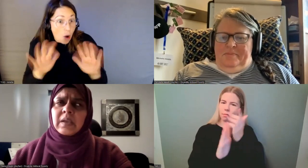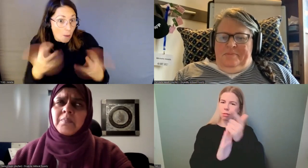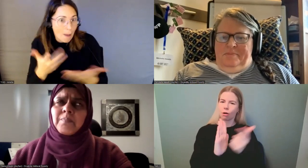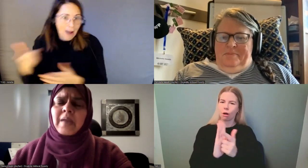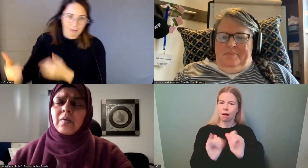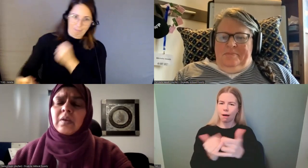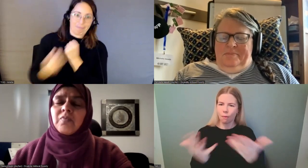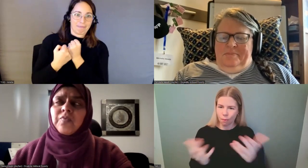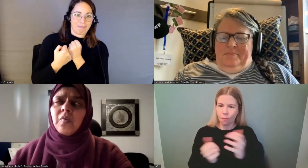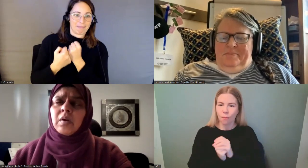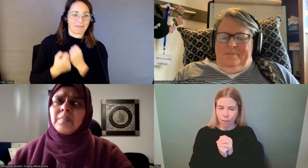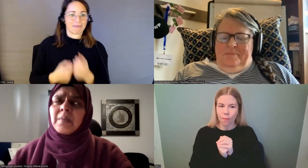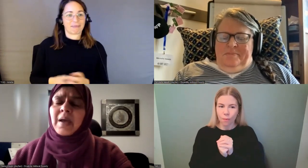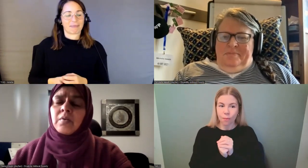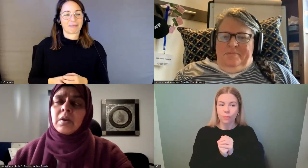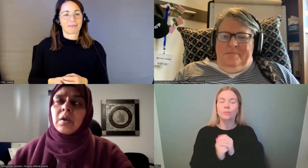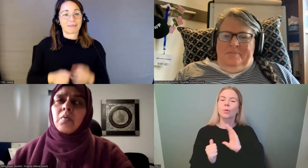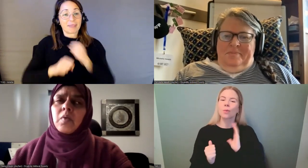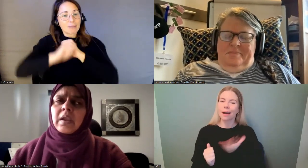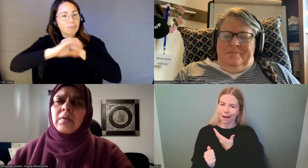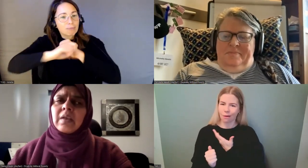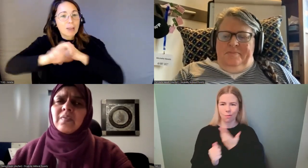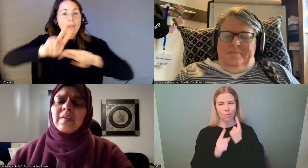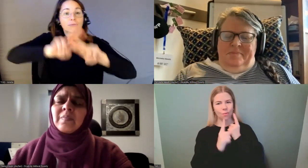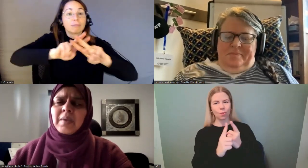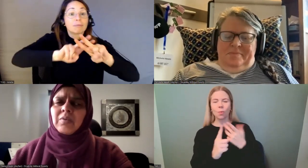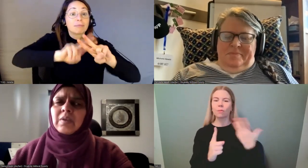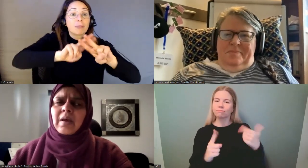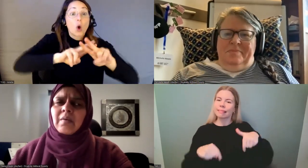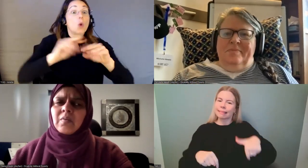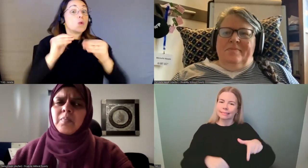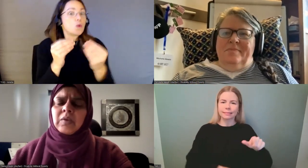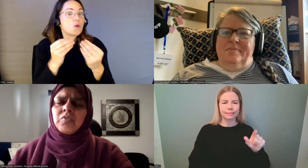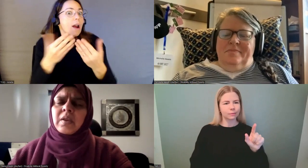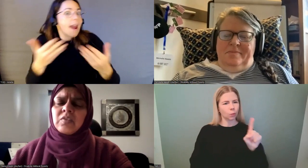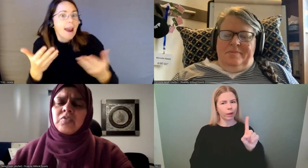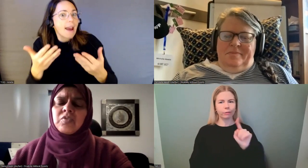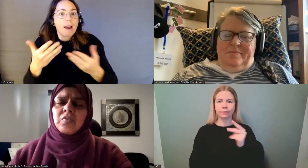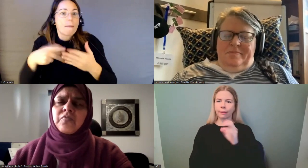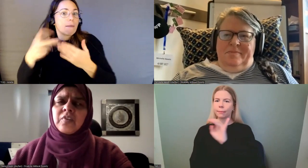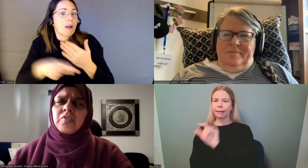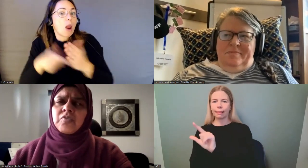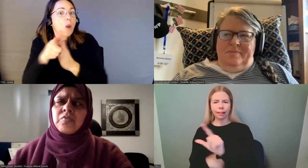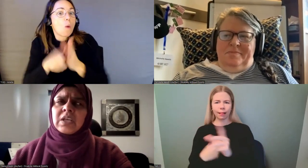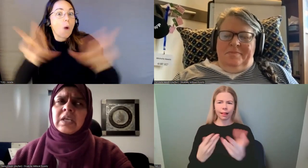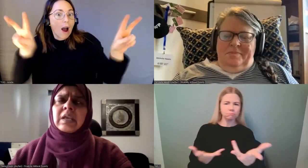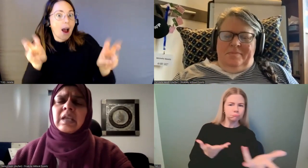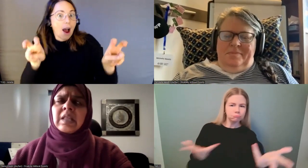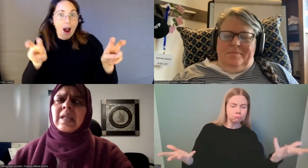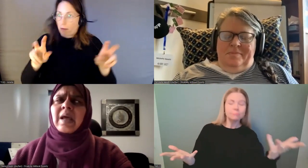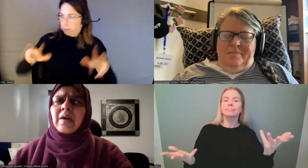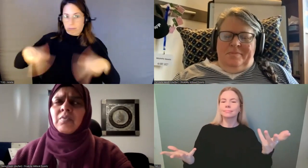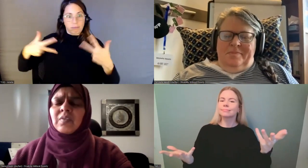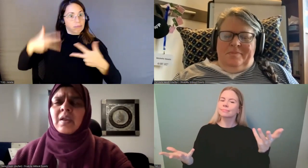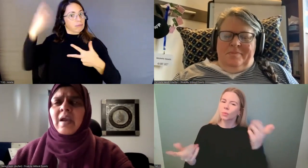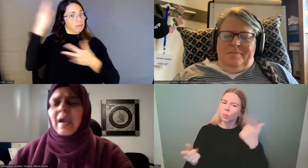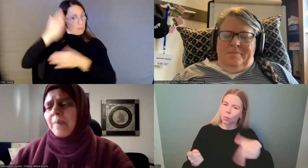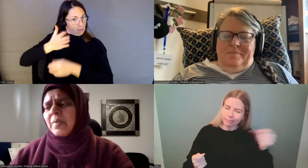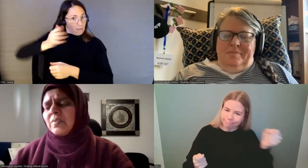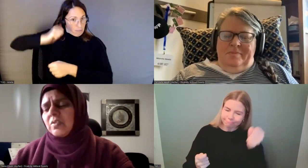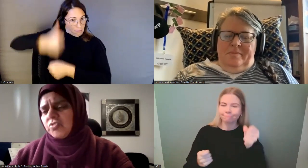of being better informed about where is this bill now. So Bill 22, first reading in the